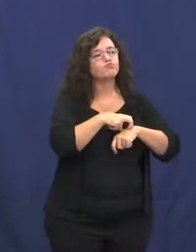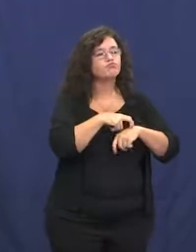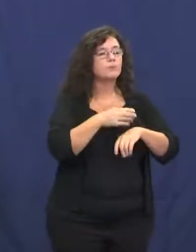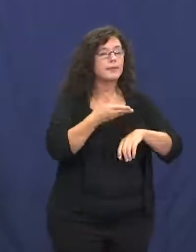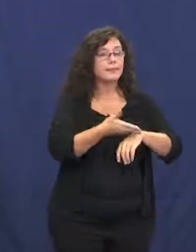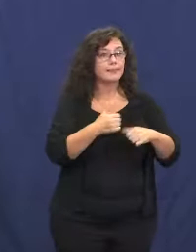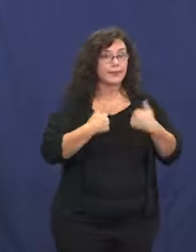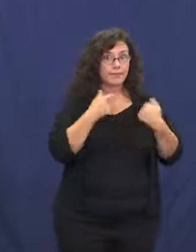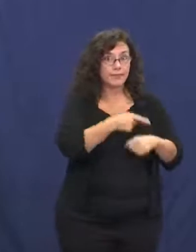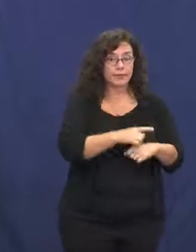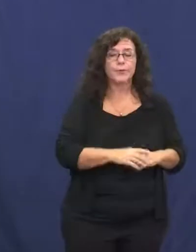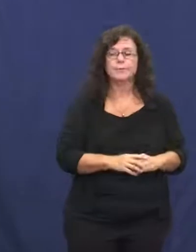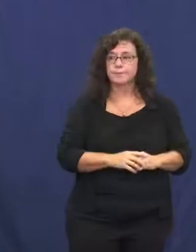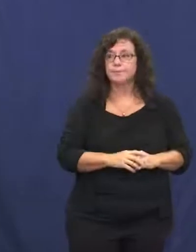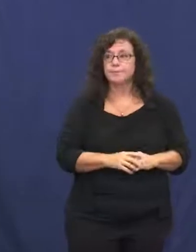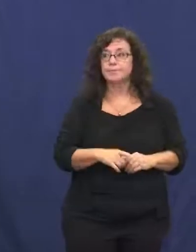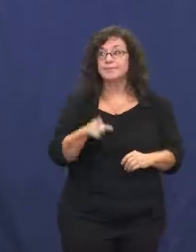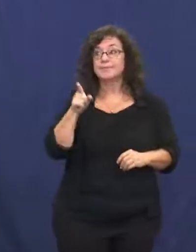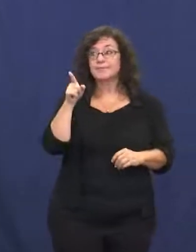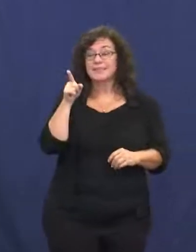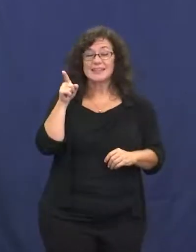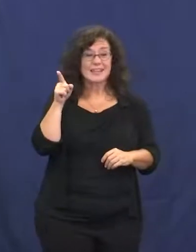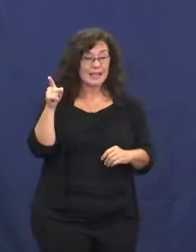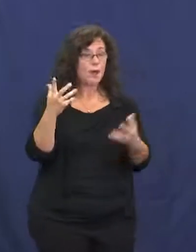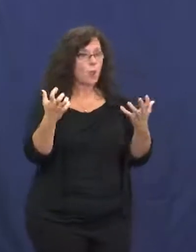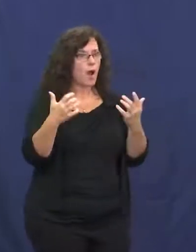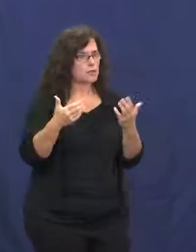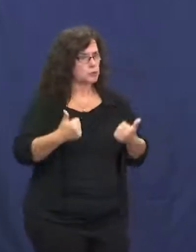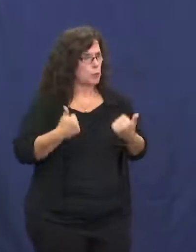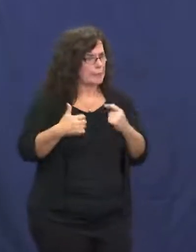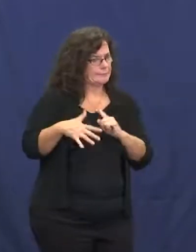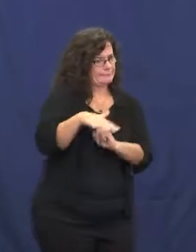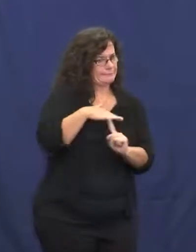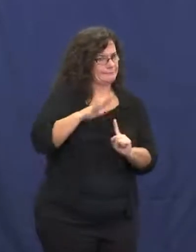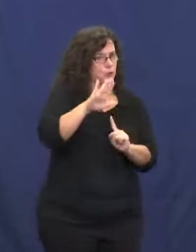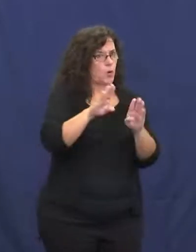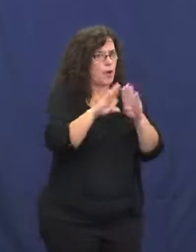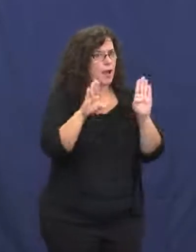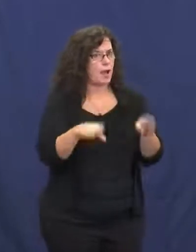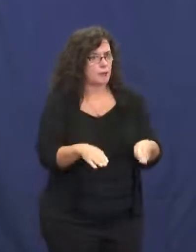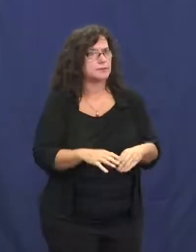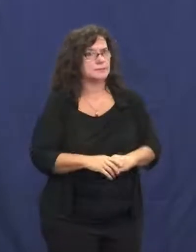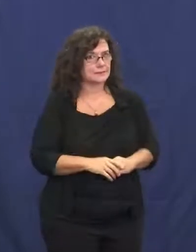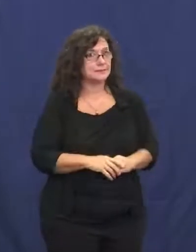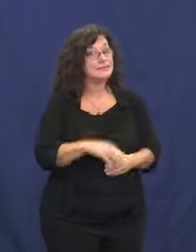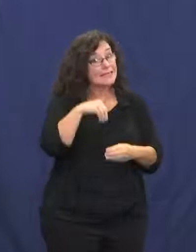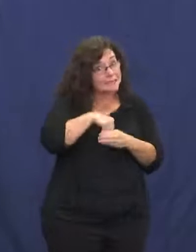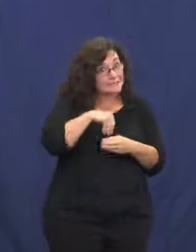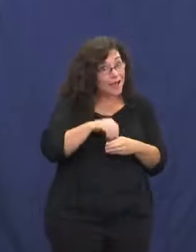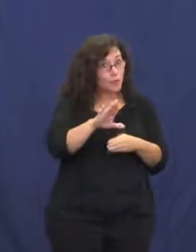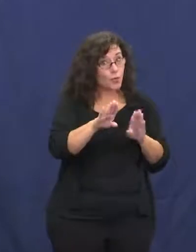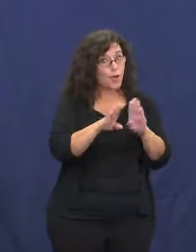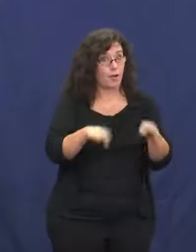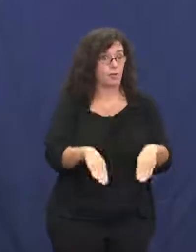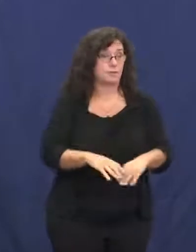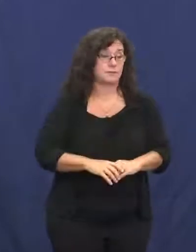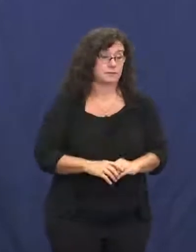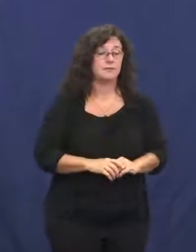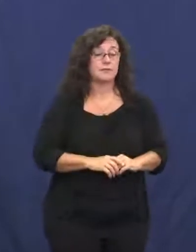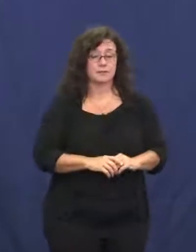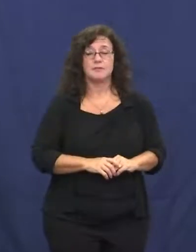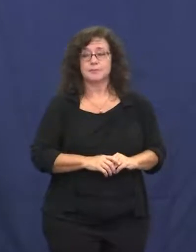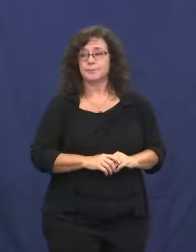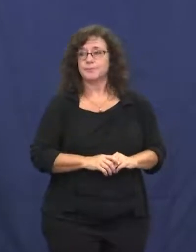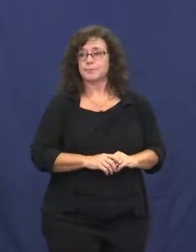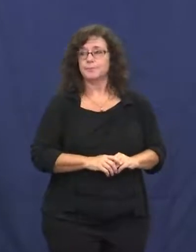So it wants to live in and around your home. So right now we are encouraging